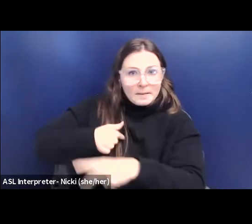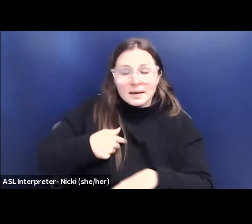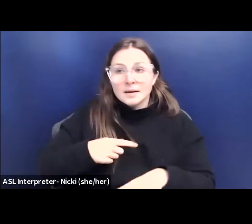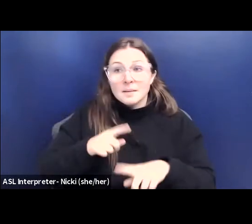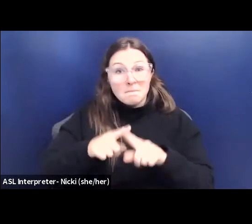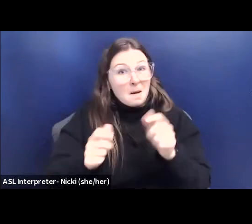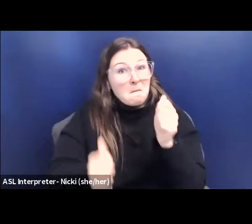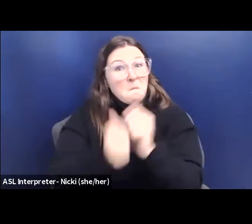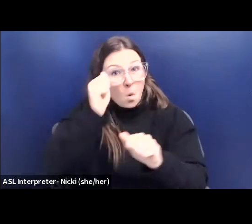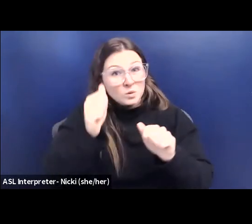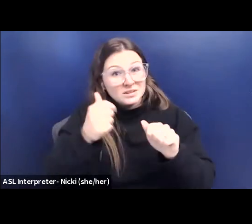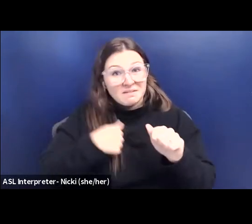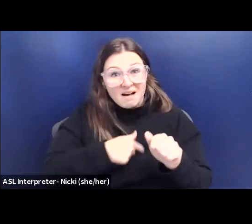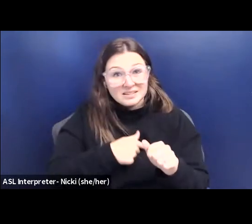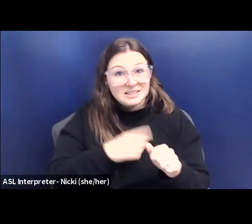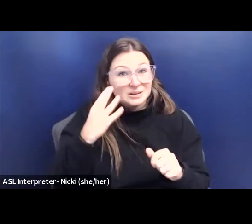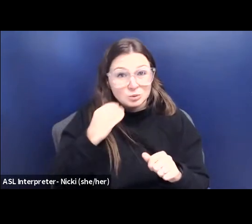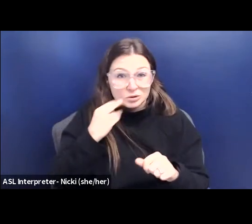All right.